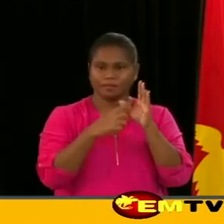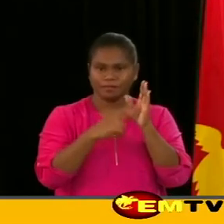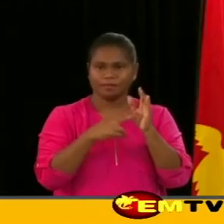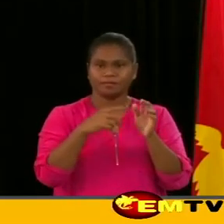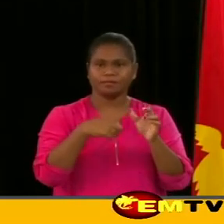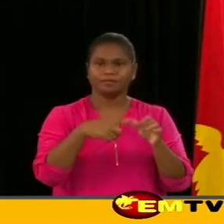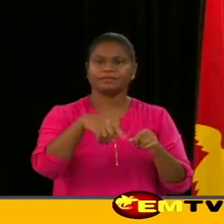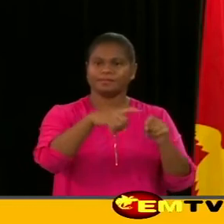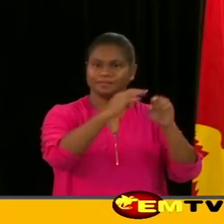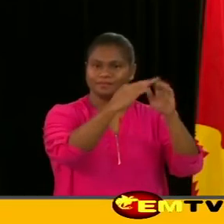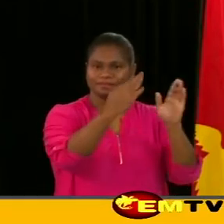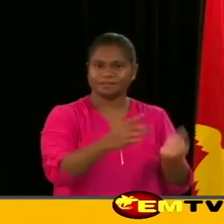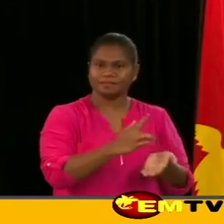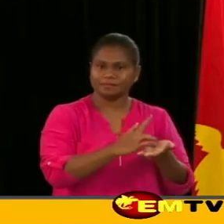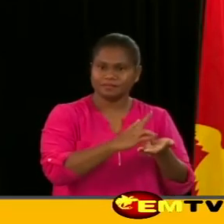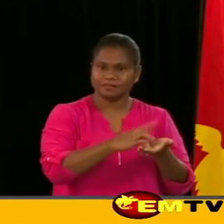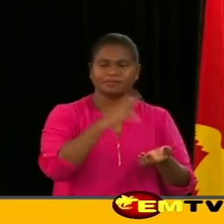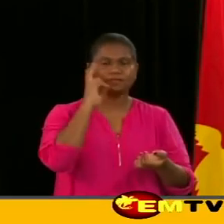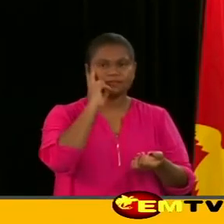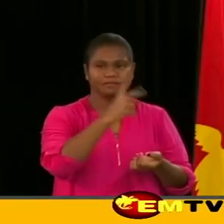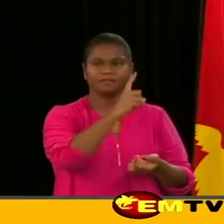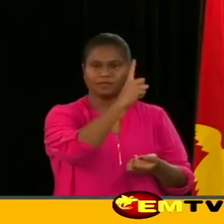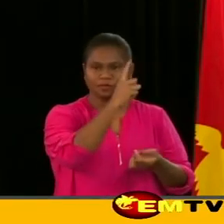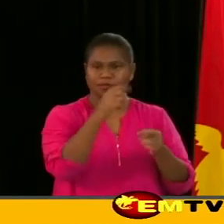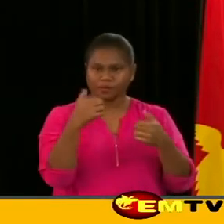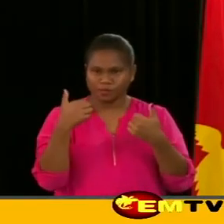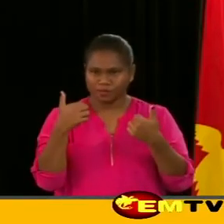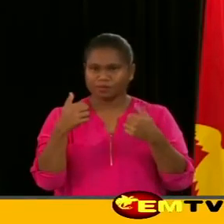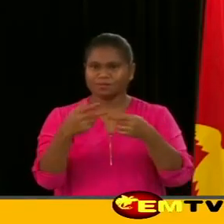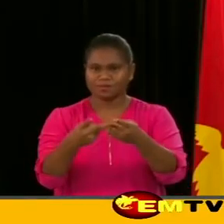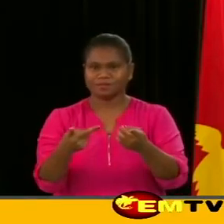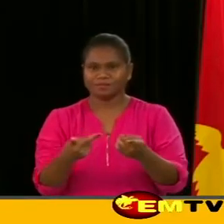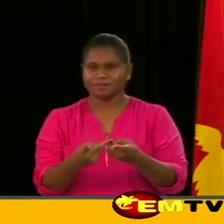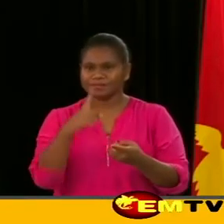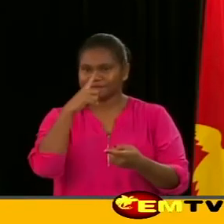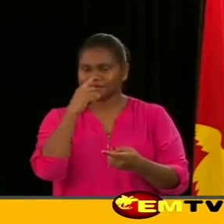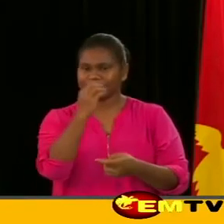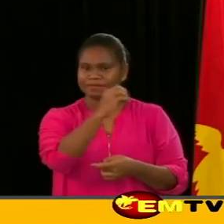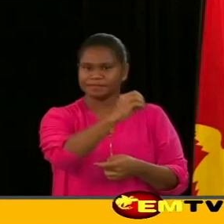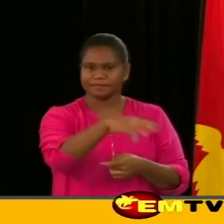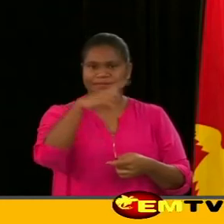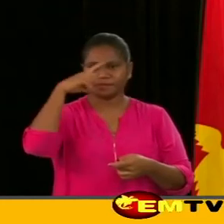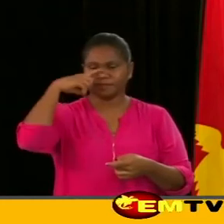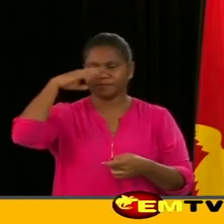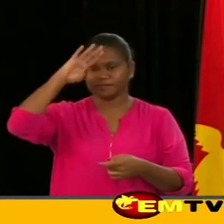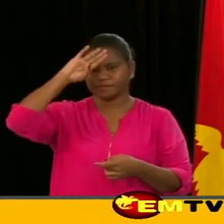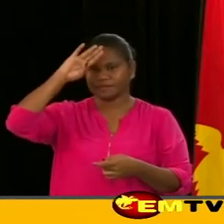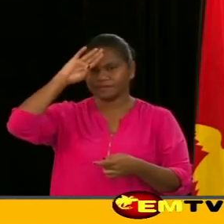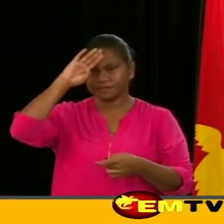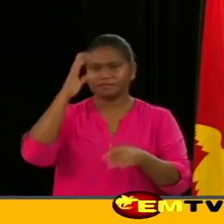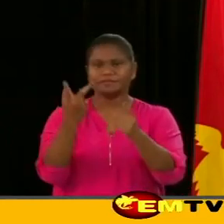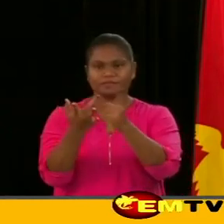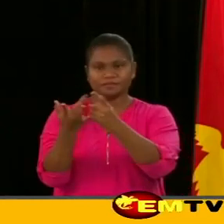Center was identified earlier on as being one of those probable sites, along with other sites around the